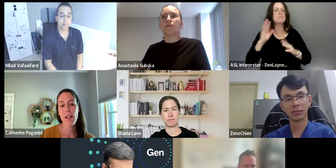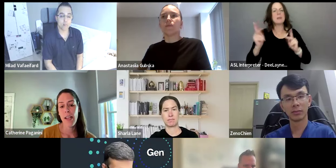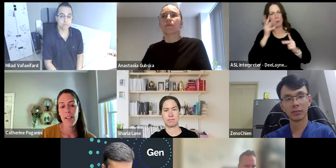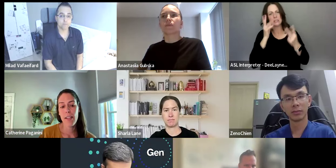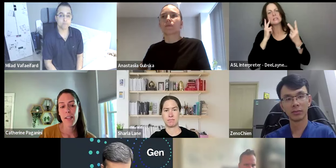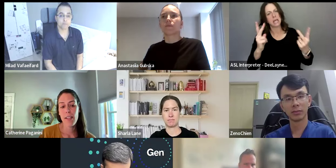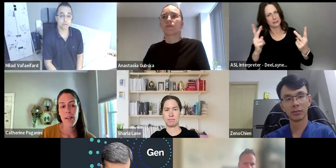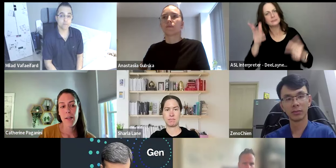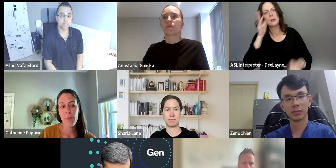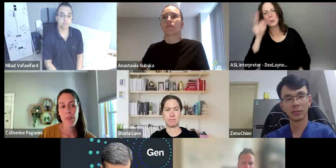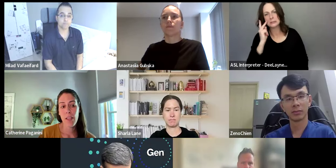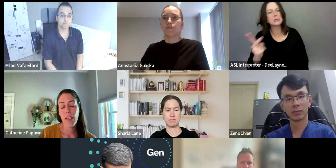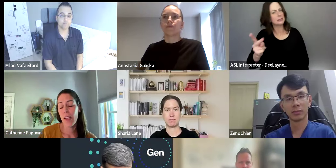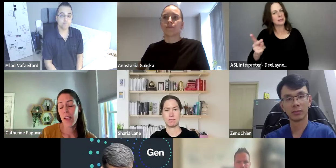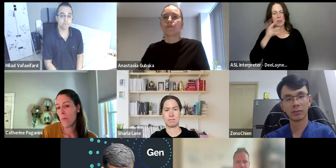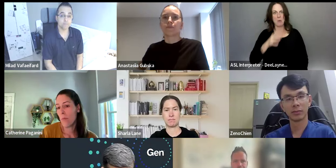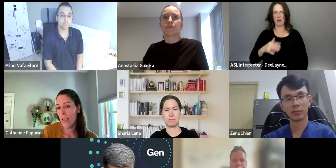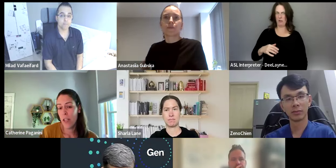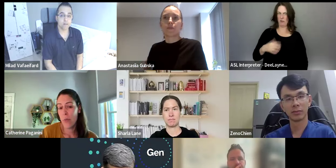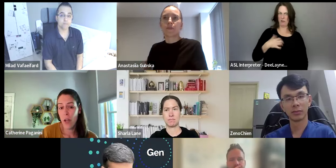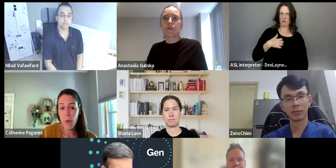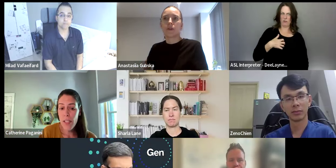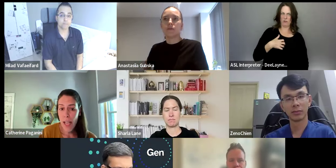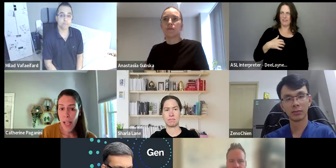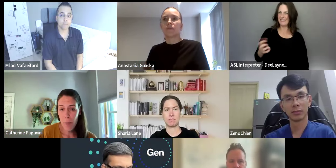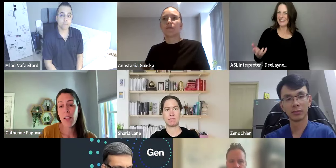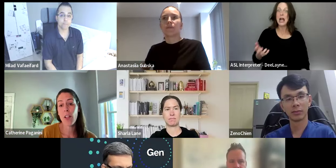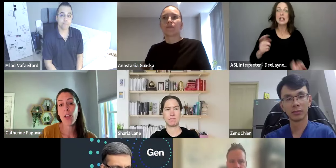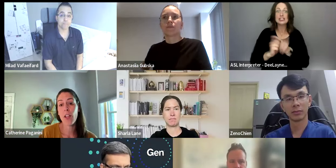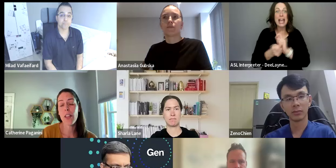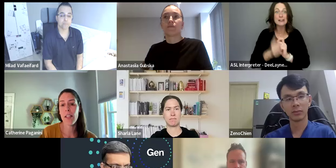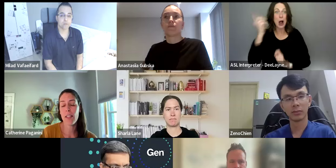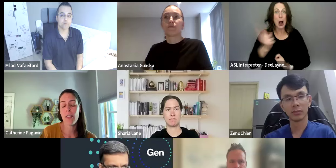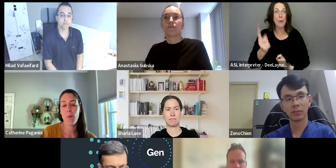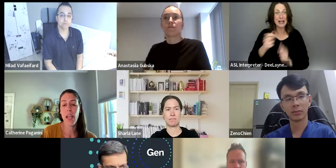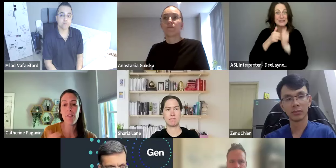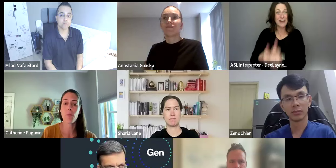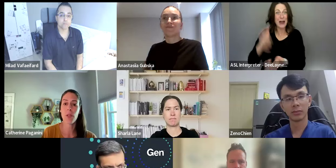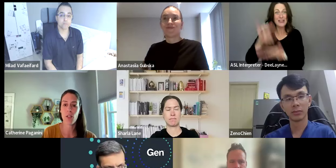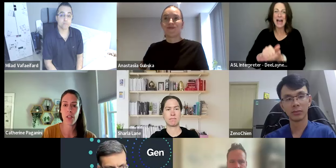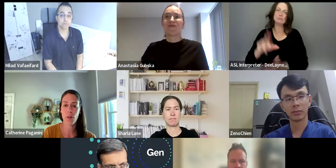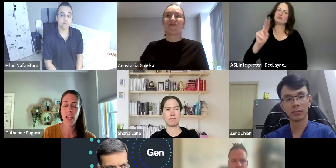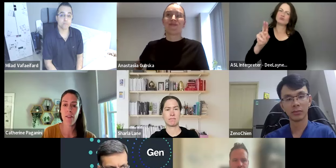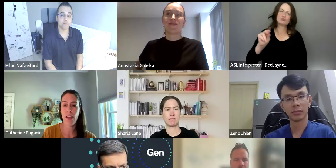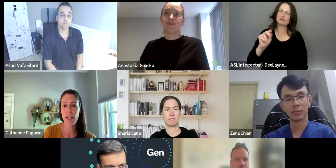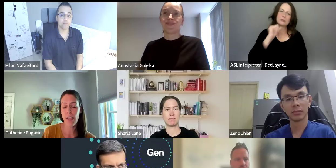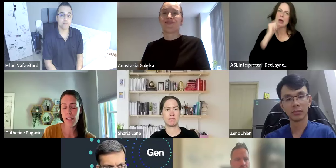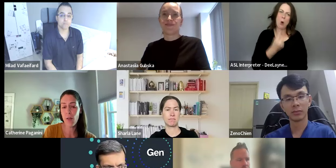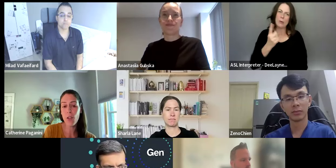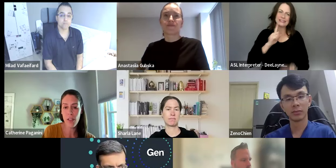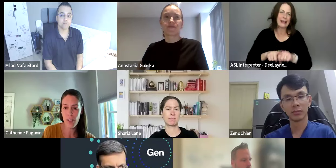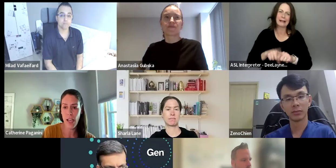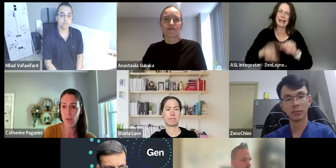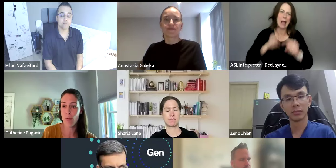it. And it doesn't mean that change will always happen. The good thing is we have a combination here. We